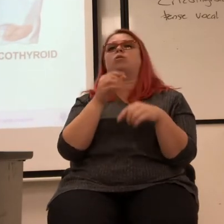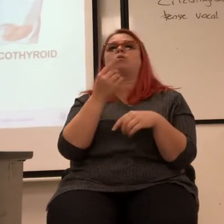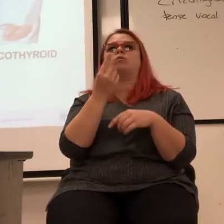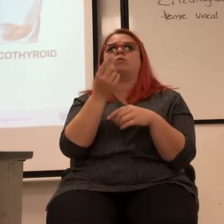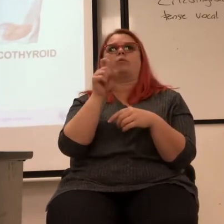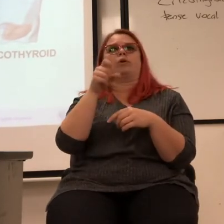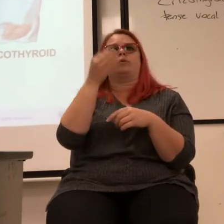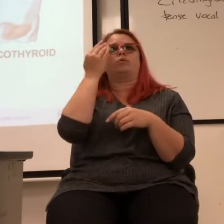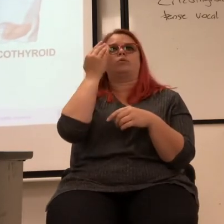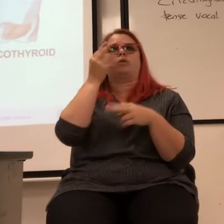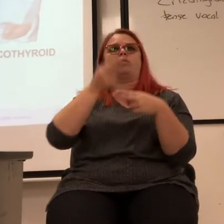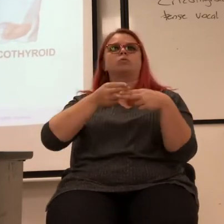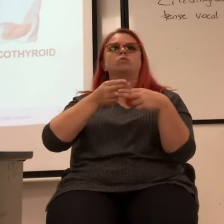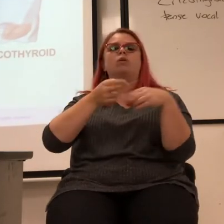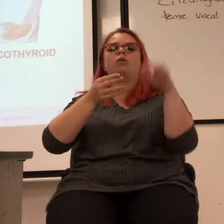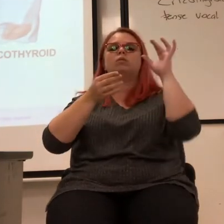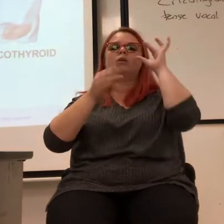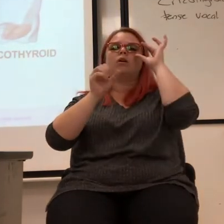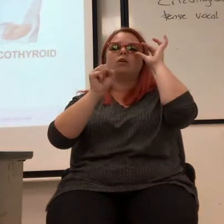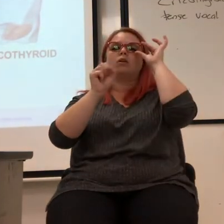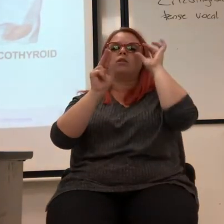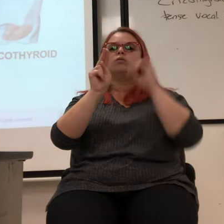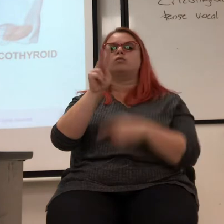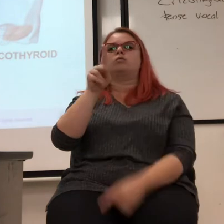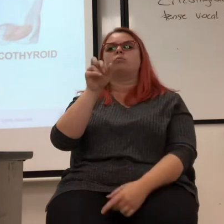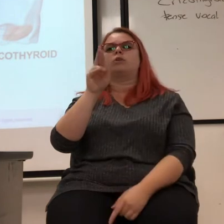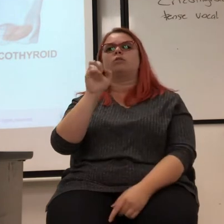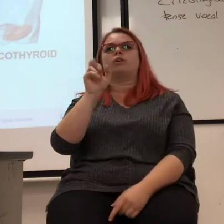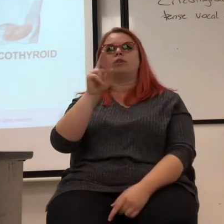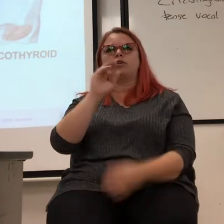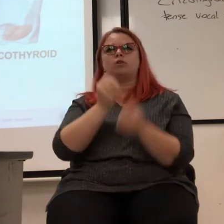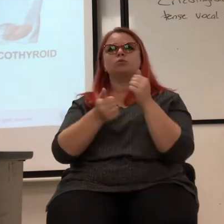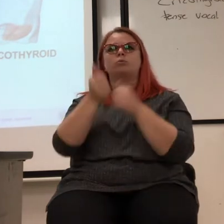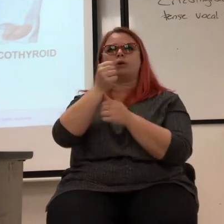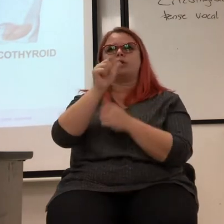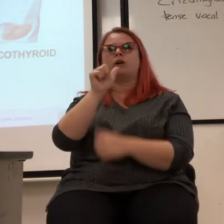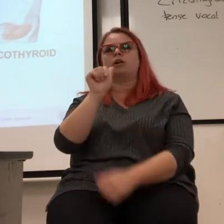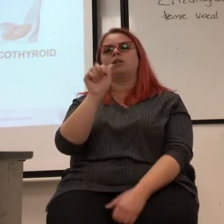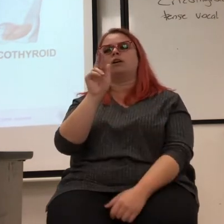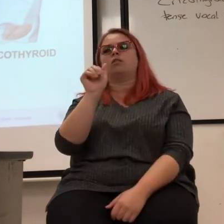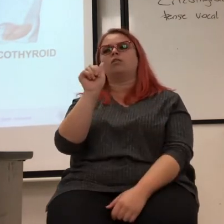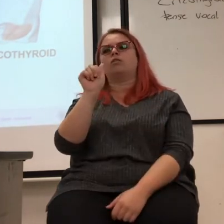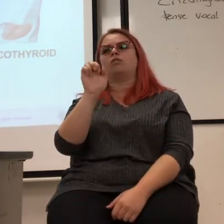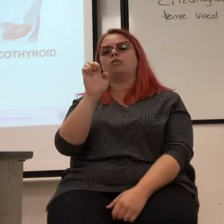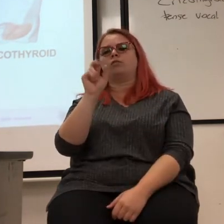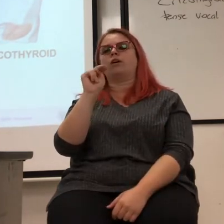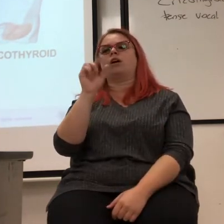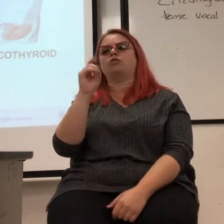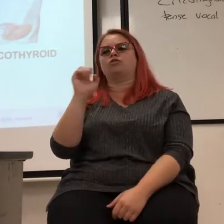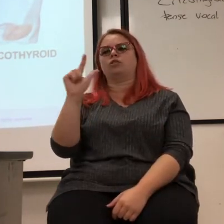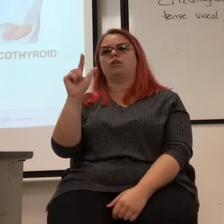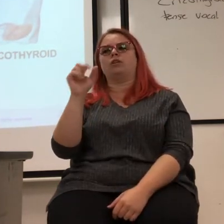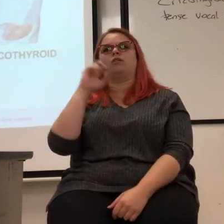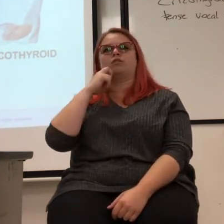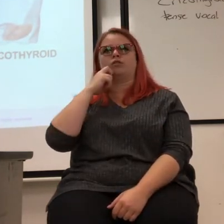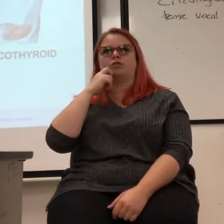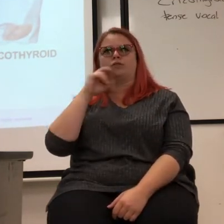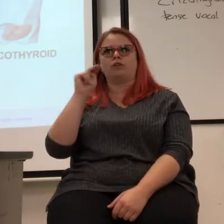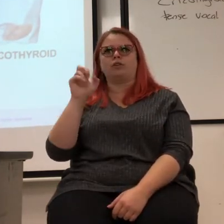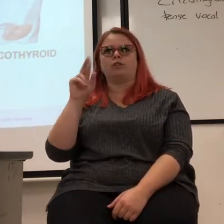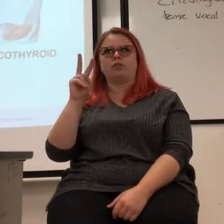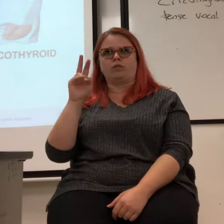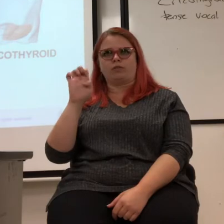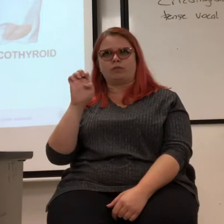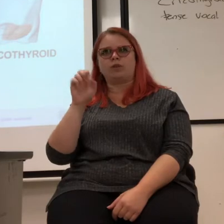to know is called the superior laryngeal nerve. Basically, they all are derived from the